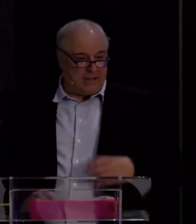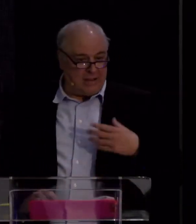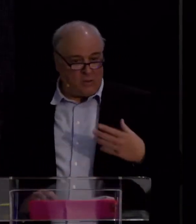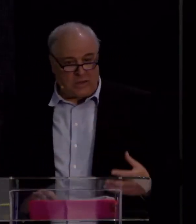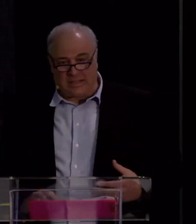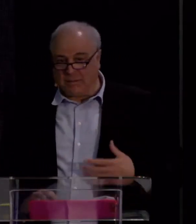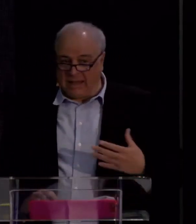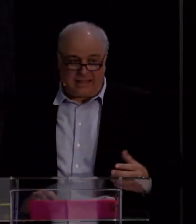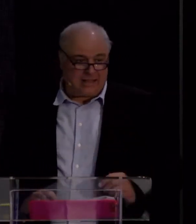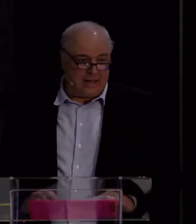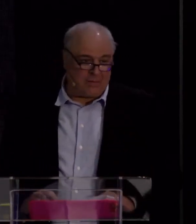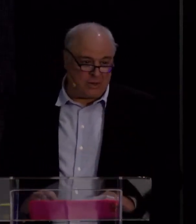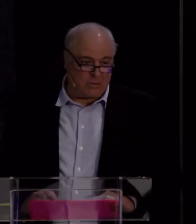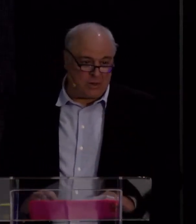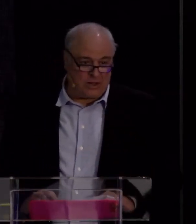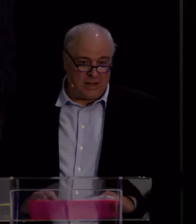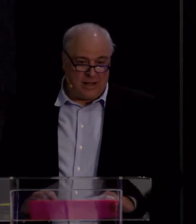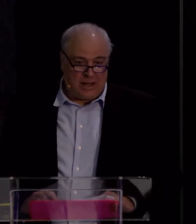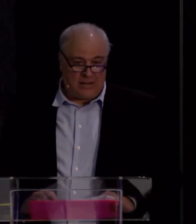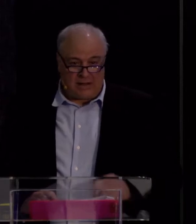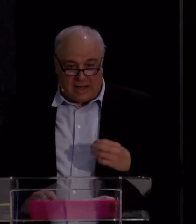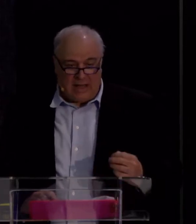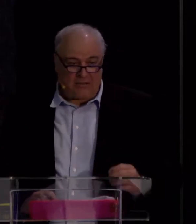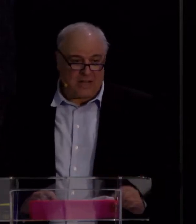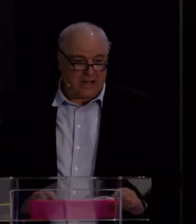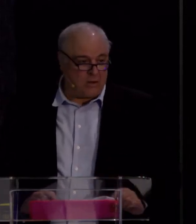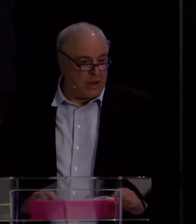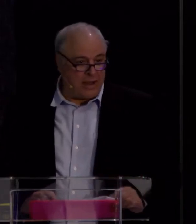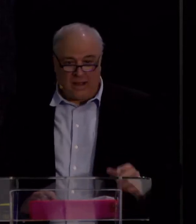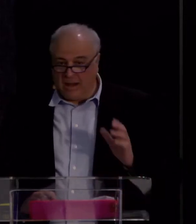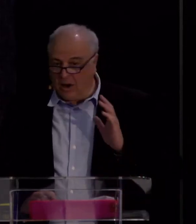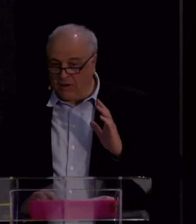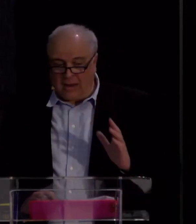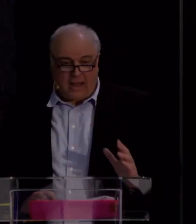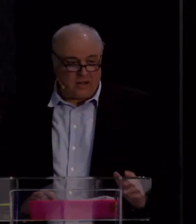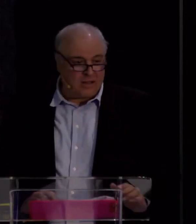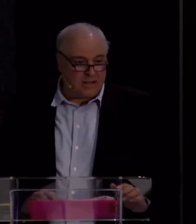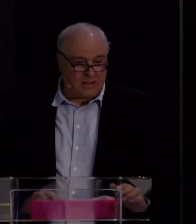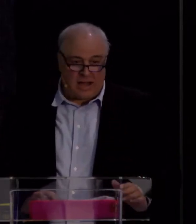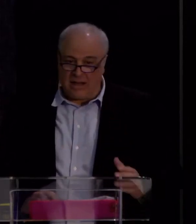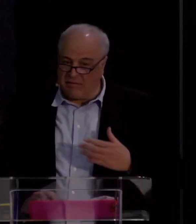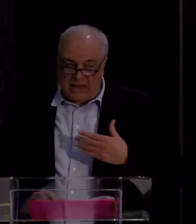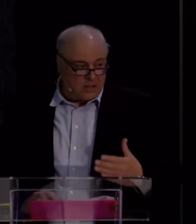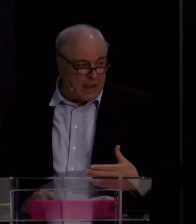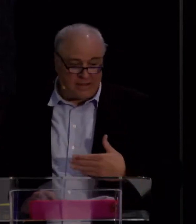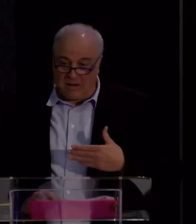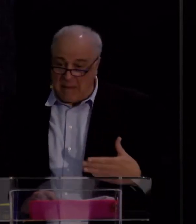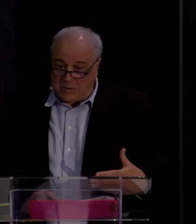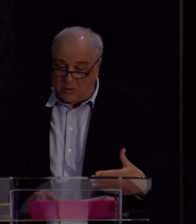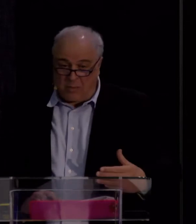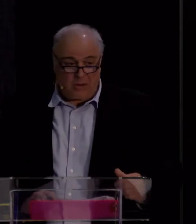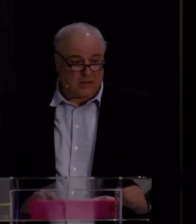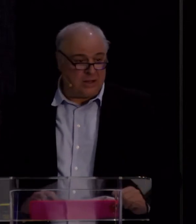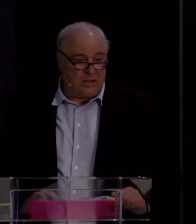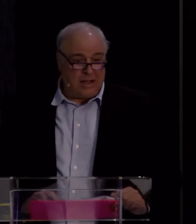and the wisdom and the insight from this person that I have taken away on the occasions that I have interacted and met